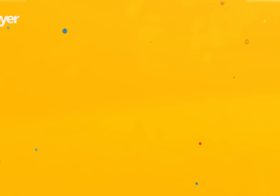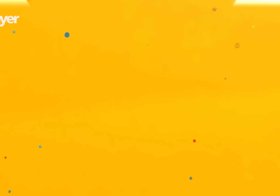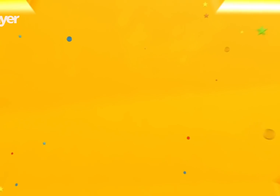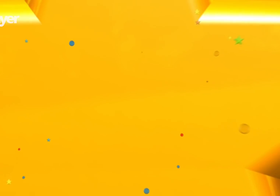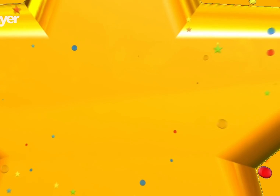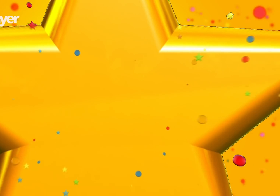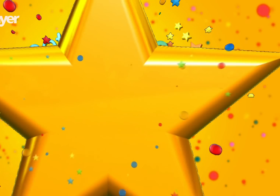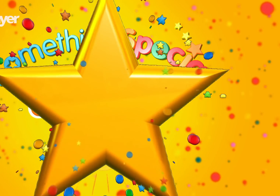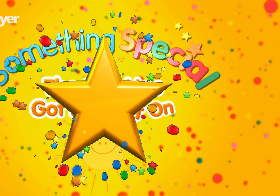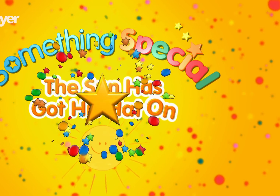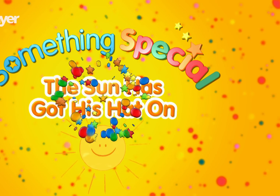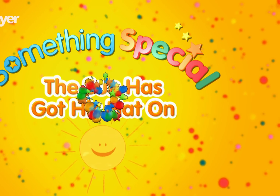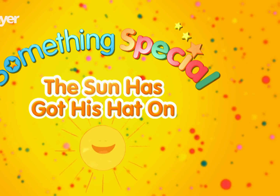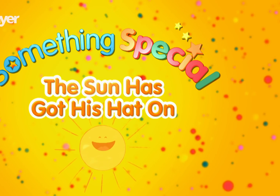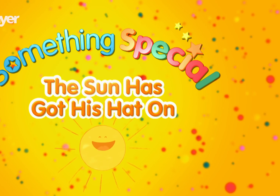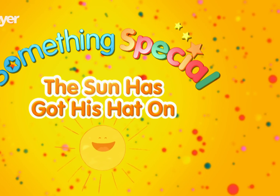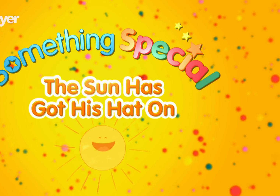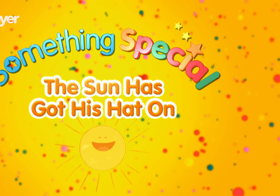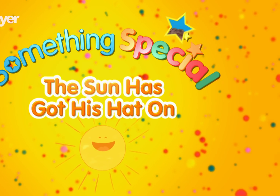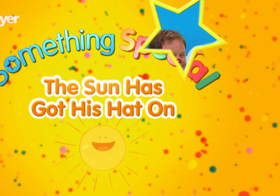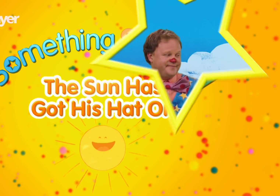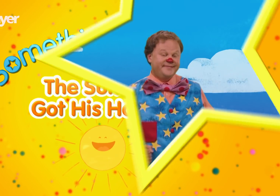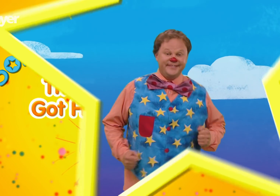The sun has got his hat on.